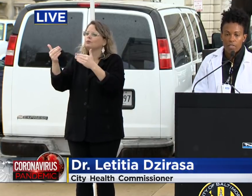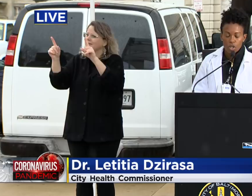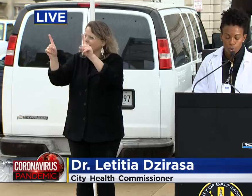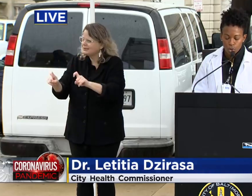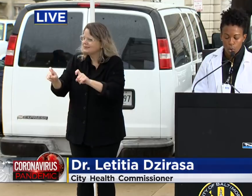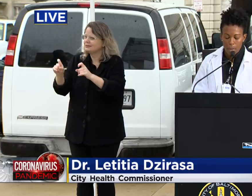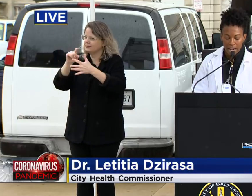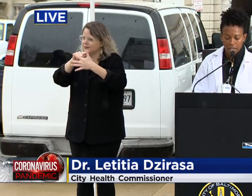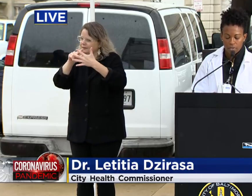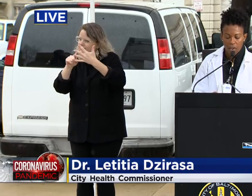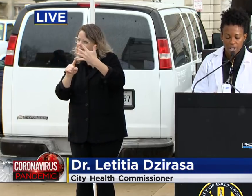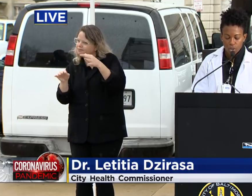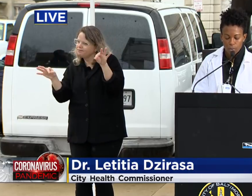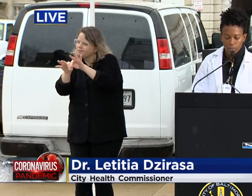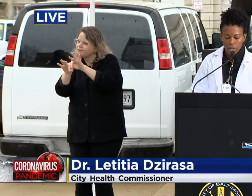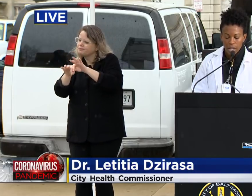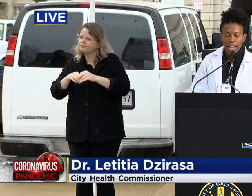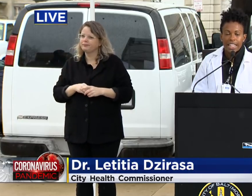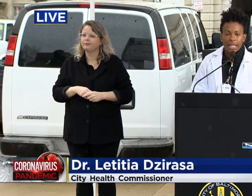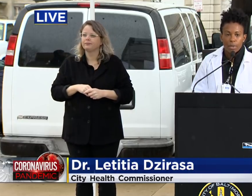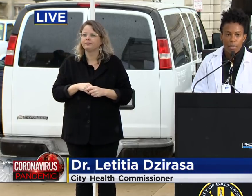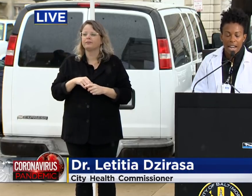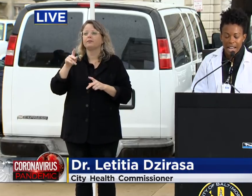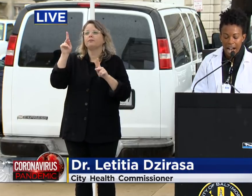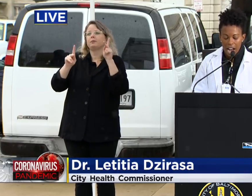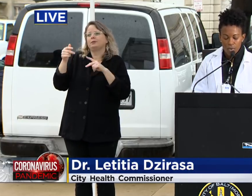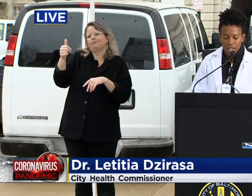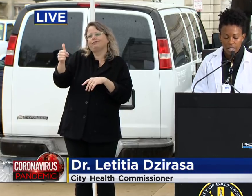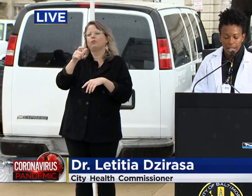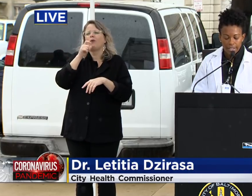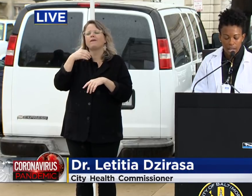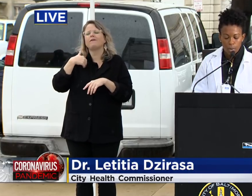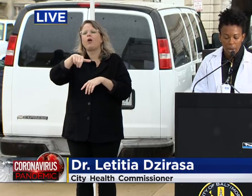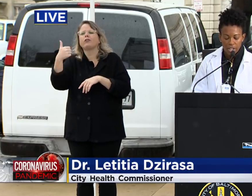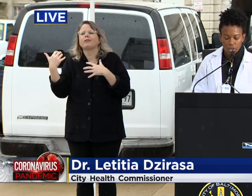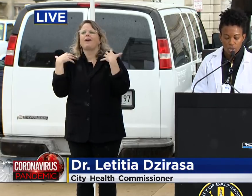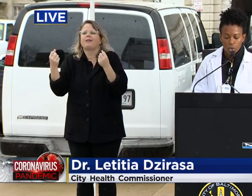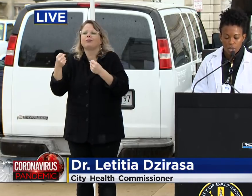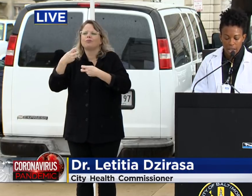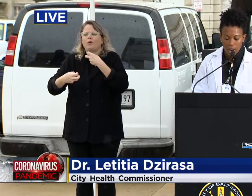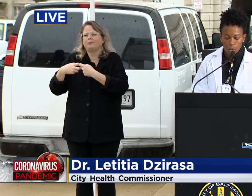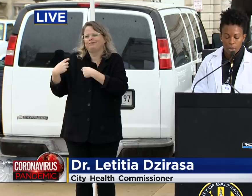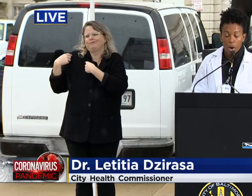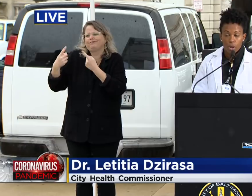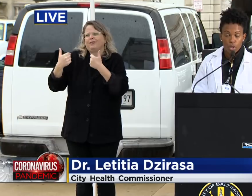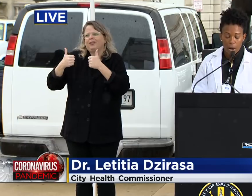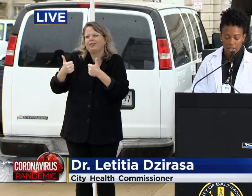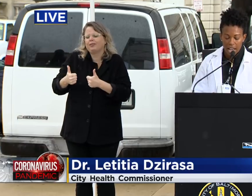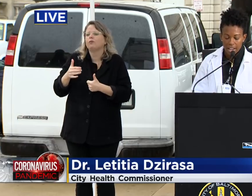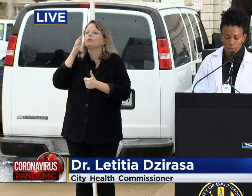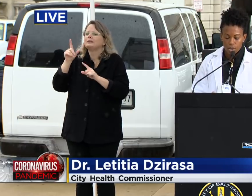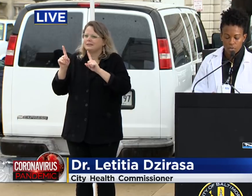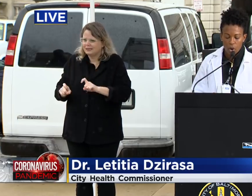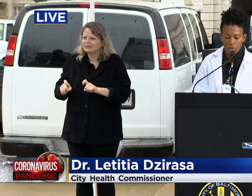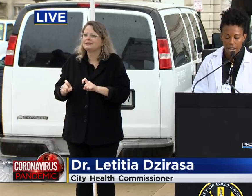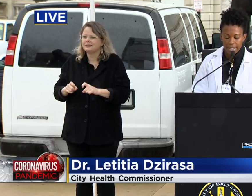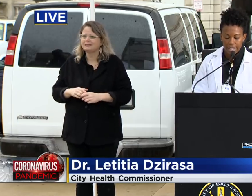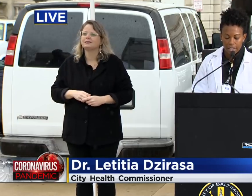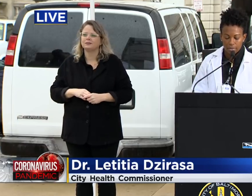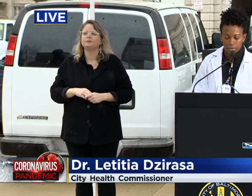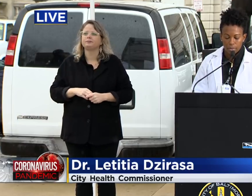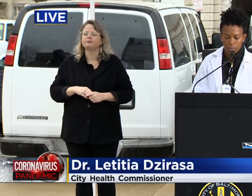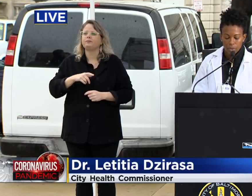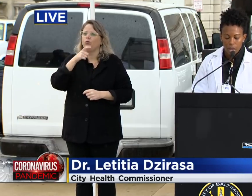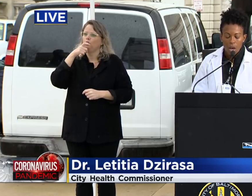well as individuals who are medically fragile, and symptomatic high-risk unstable patients whose care would be altered by the diagnosis of